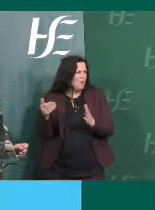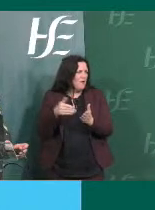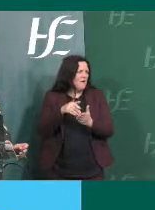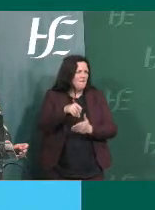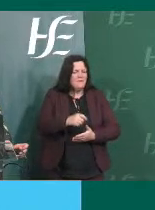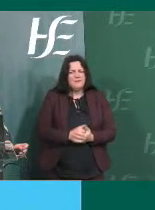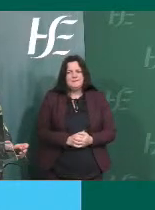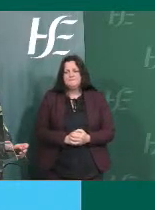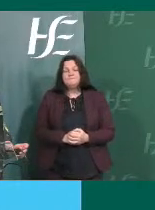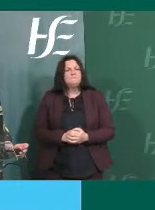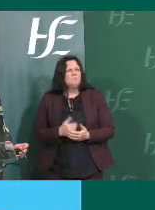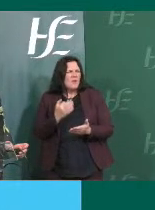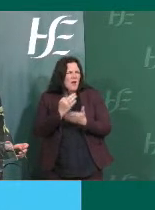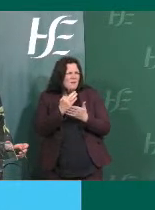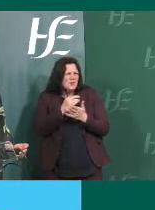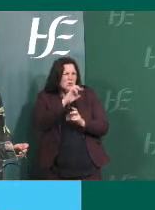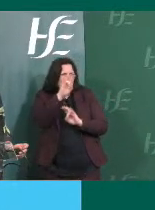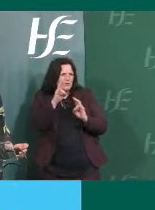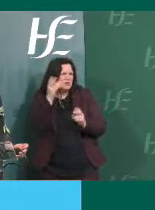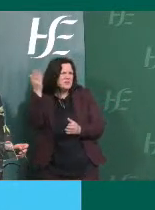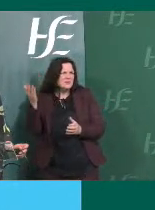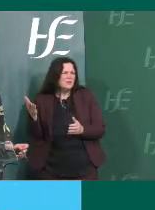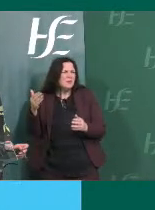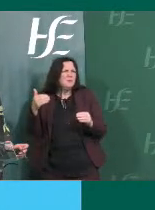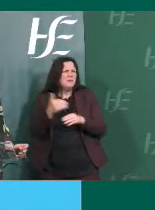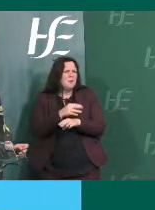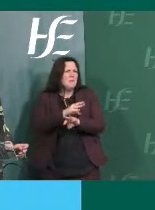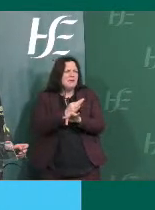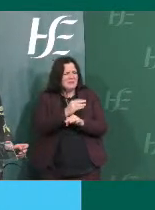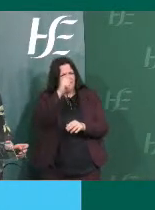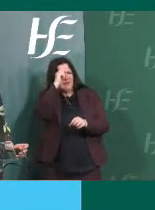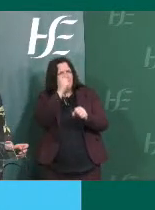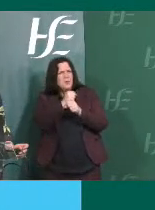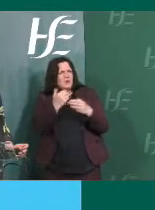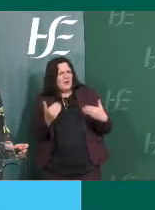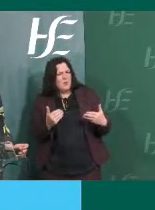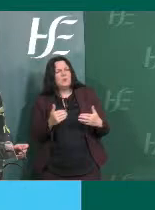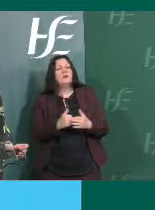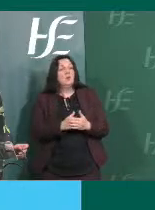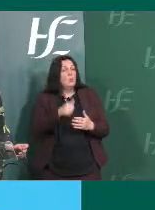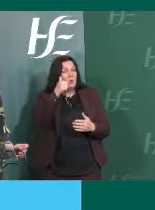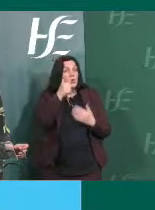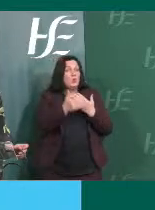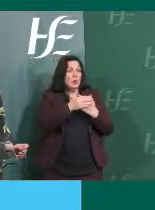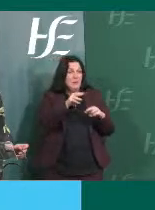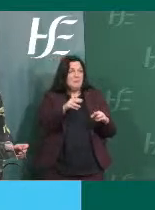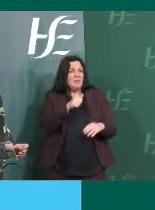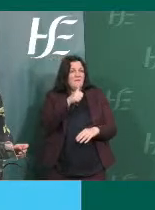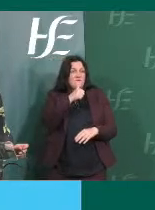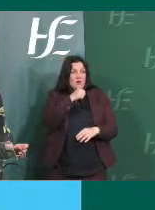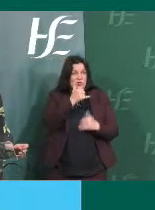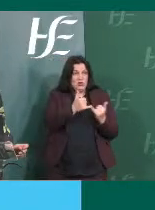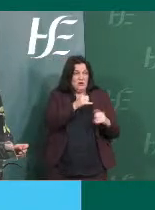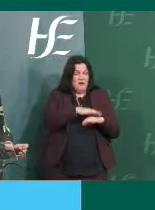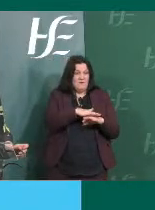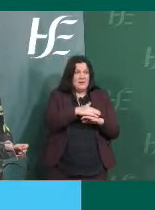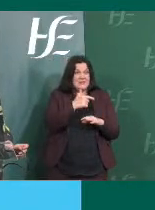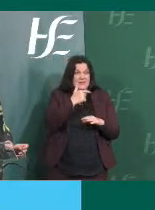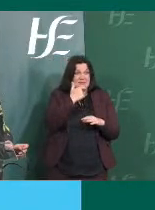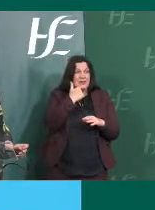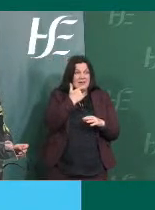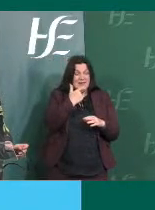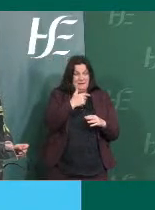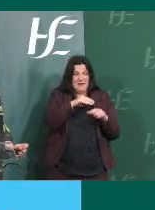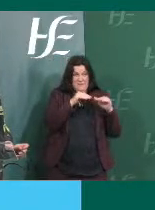So there are some frequently asked questions for parents that they're thinking about at this time. We also know young people in the first year of second-level schools are offered the